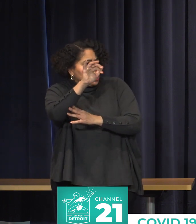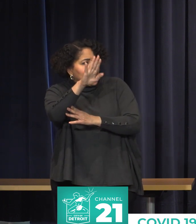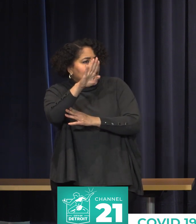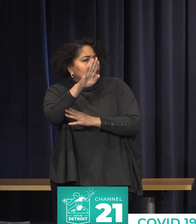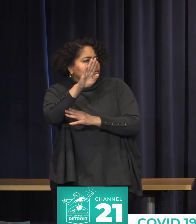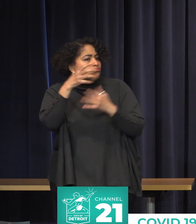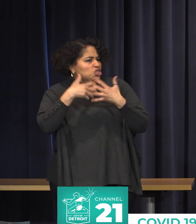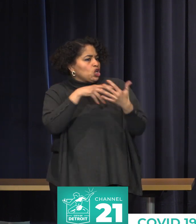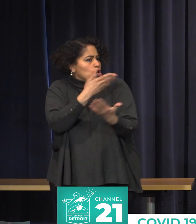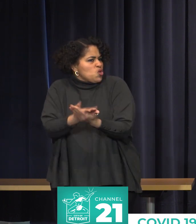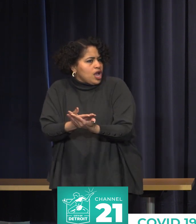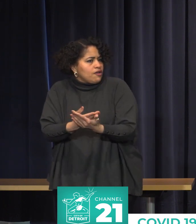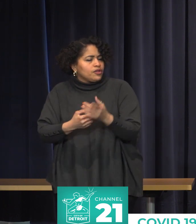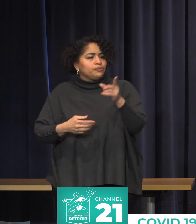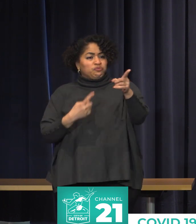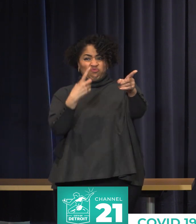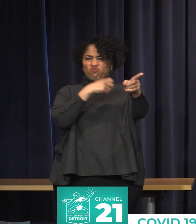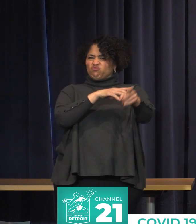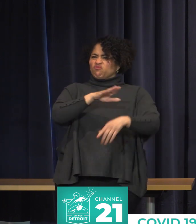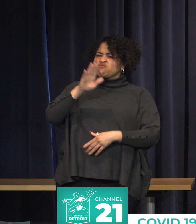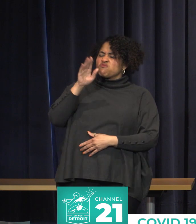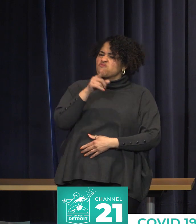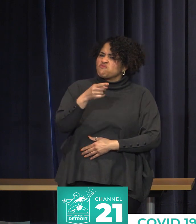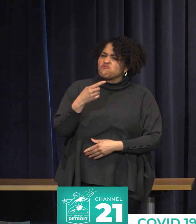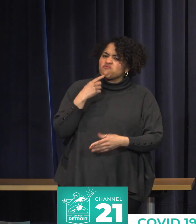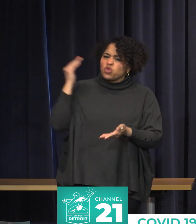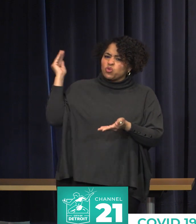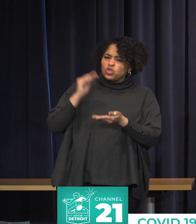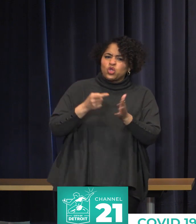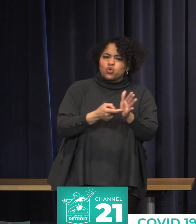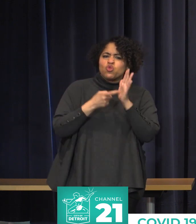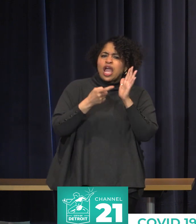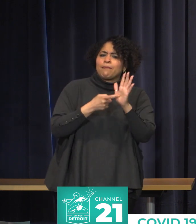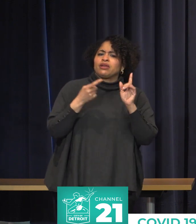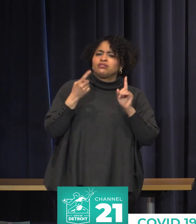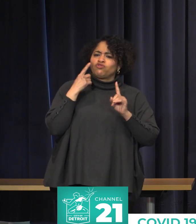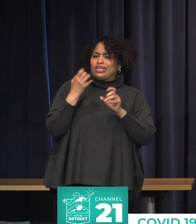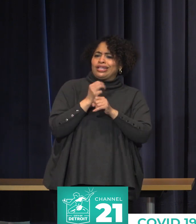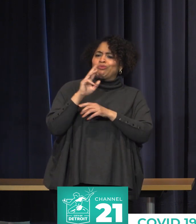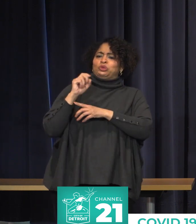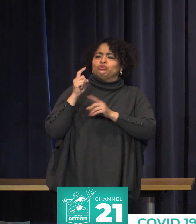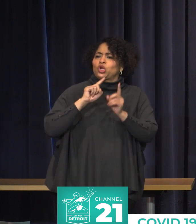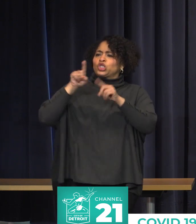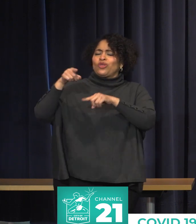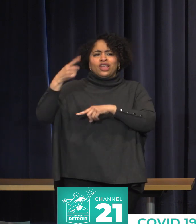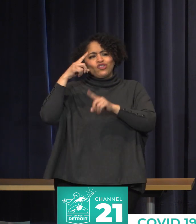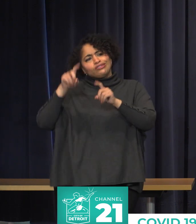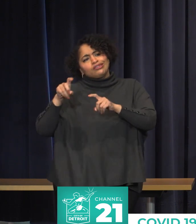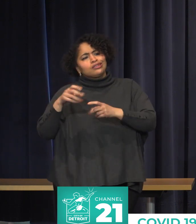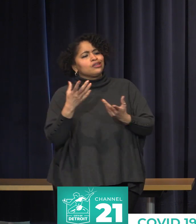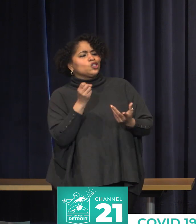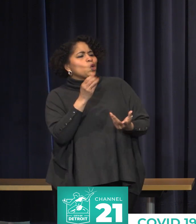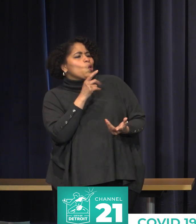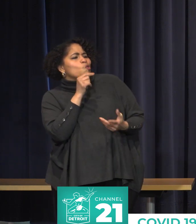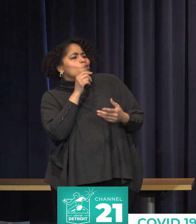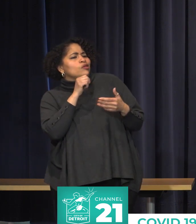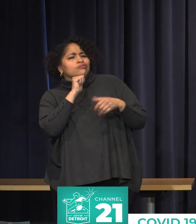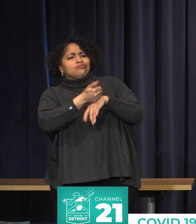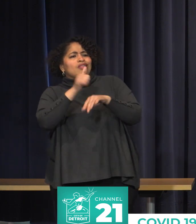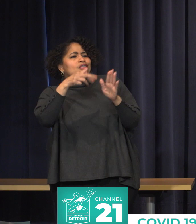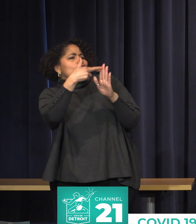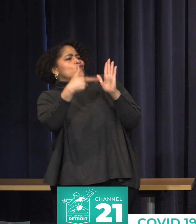here. There was mention of reducing the requirements to get a prescription. Right. And so I guess who's establishing what